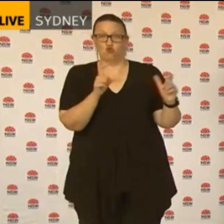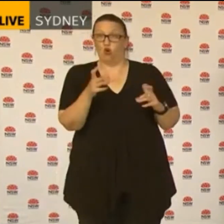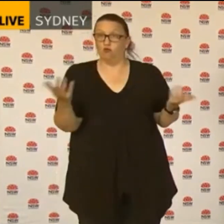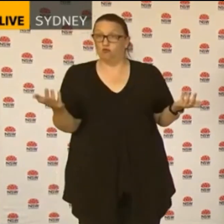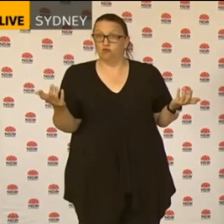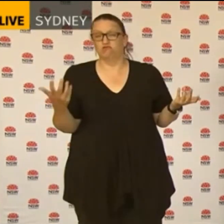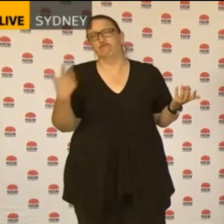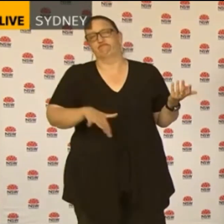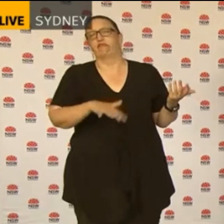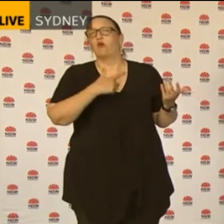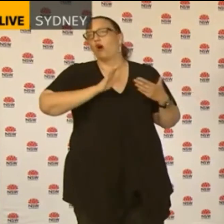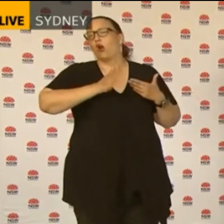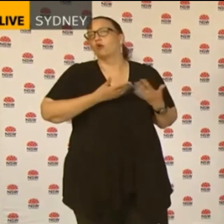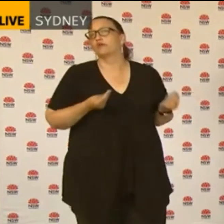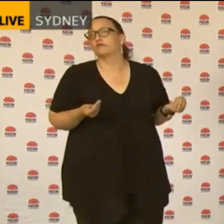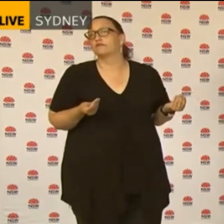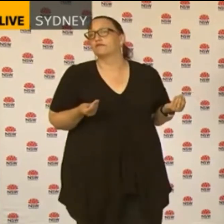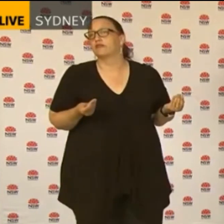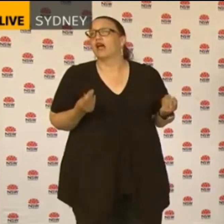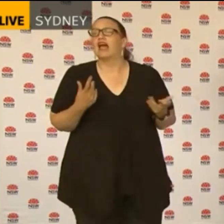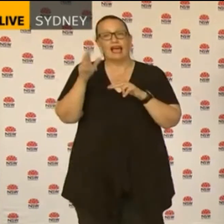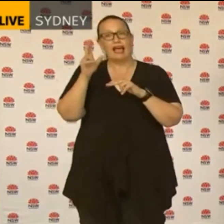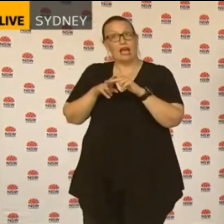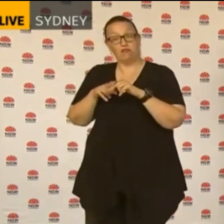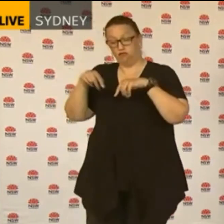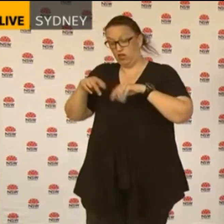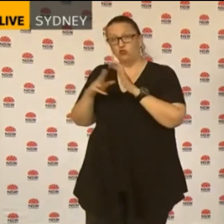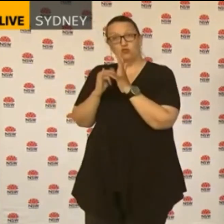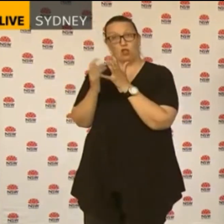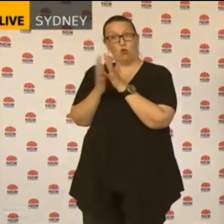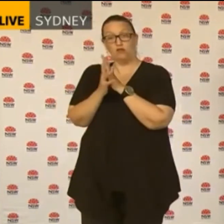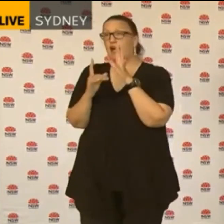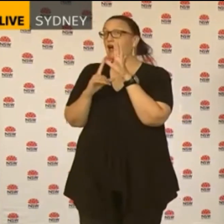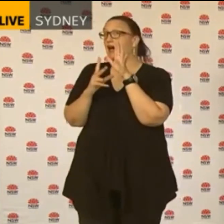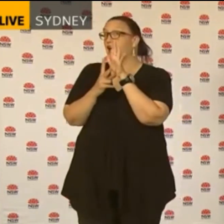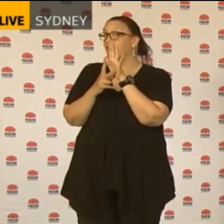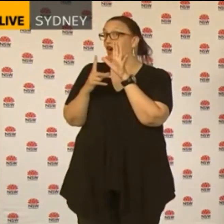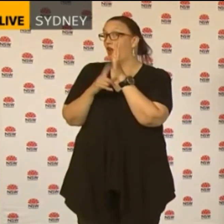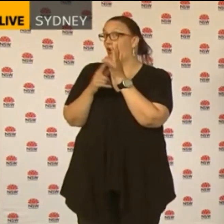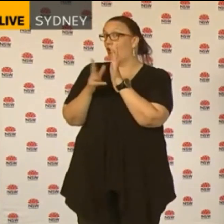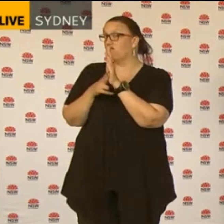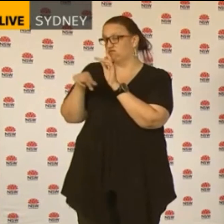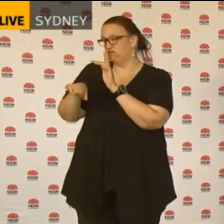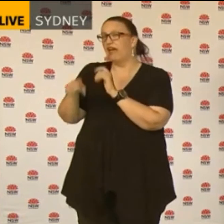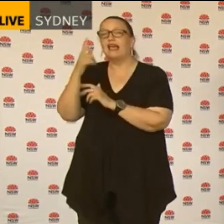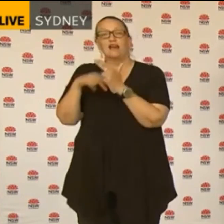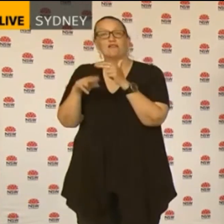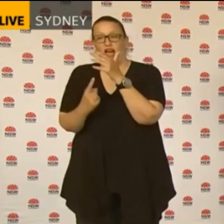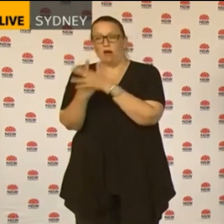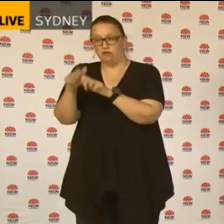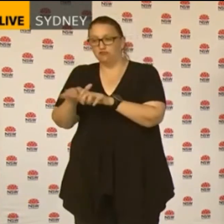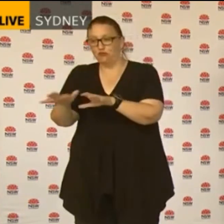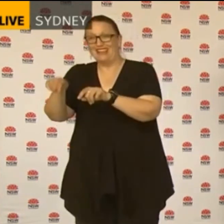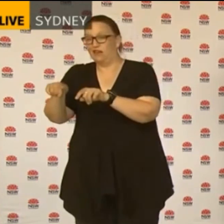would have put measures in place in relation to Avalon or that region, but we wouldn't have shut down the whole state, or we wouldn't have said to every